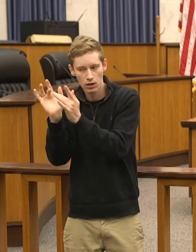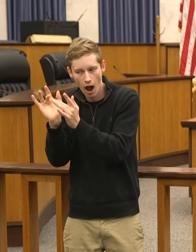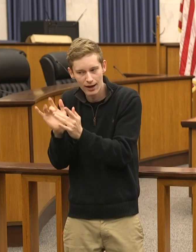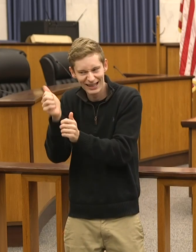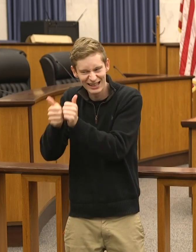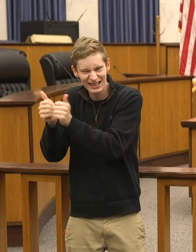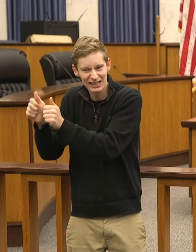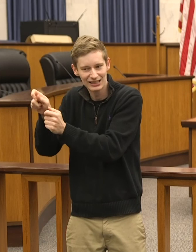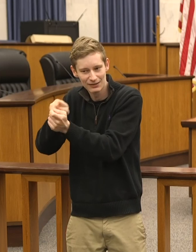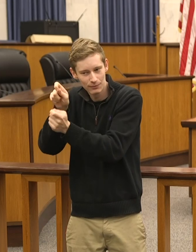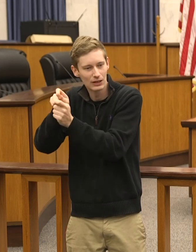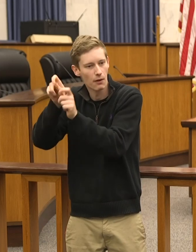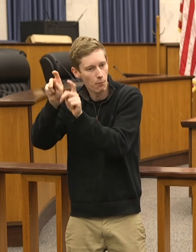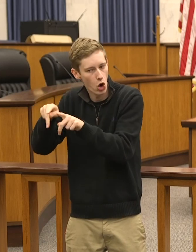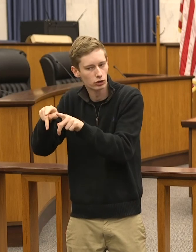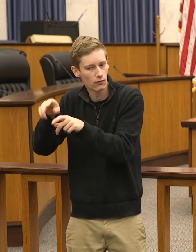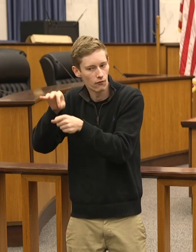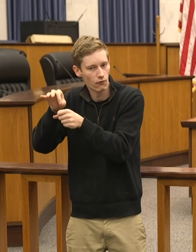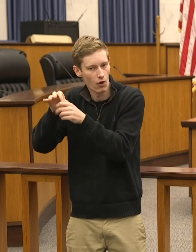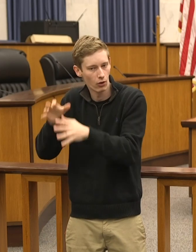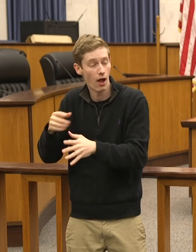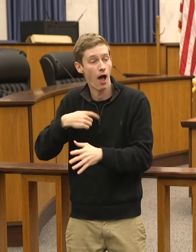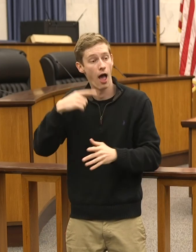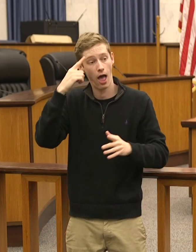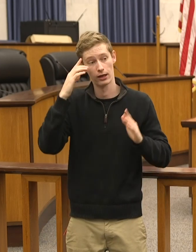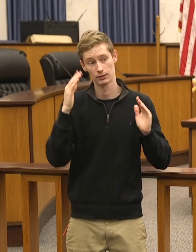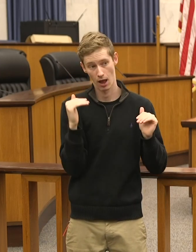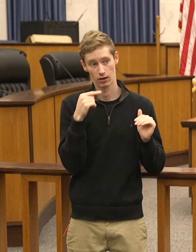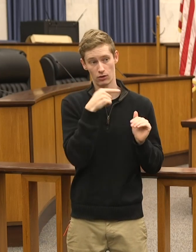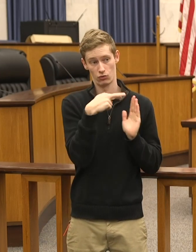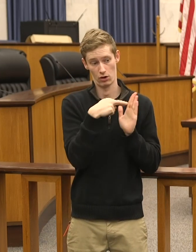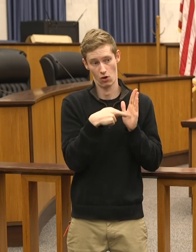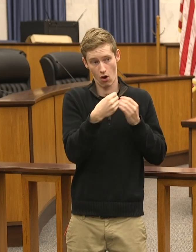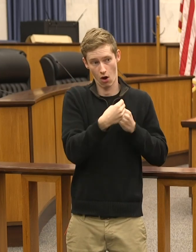well. But what I do respect from the registrar's office, that what they did was,